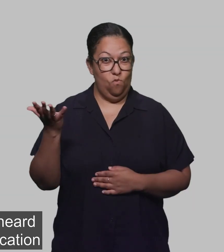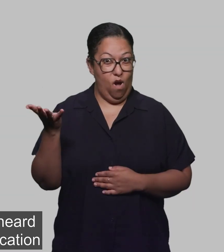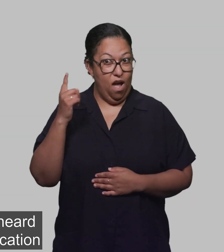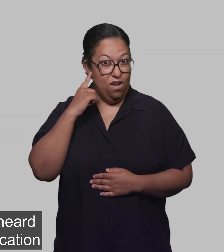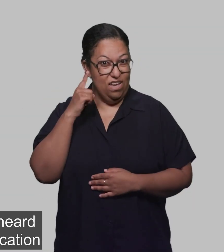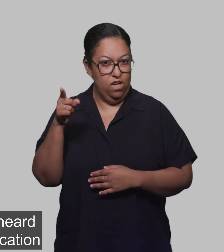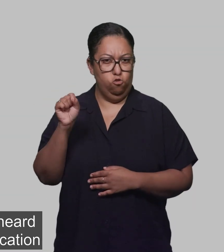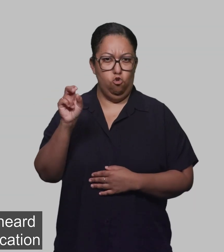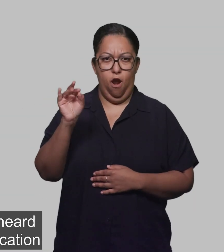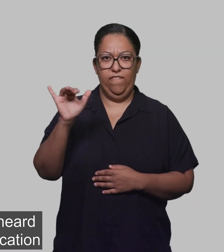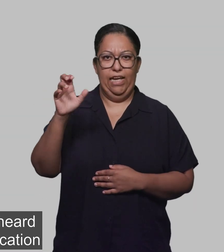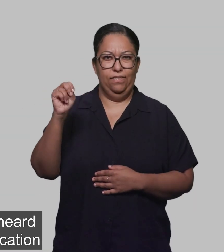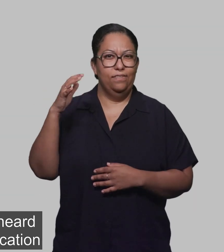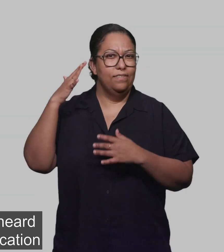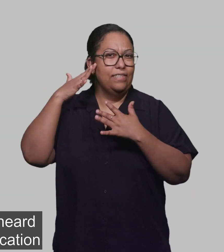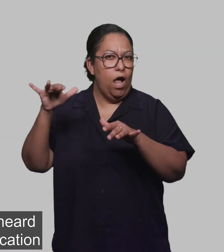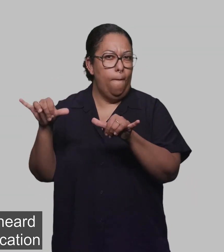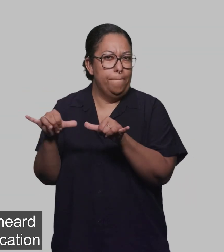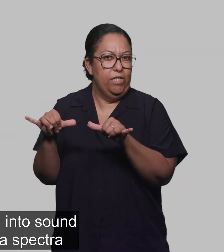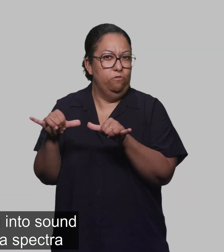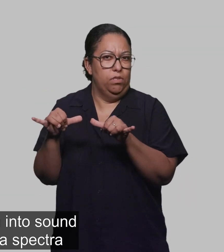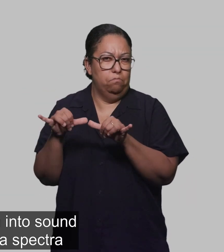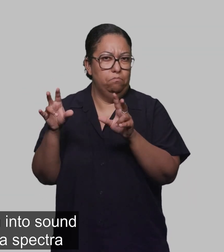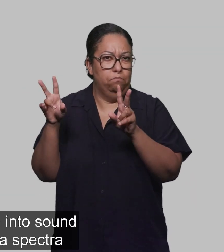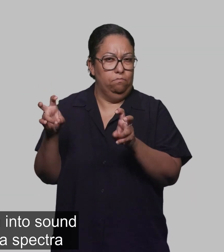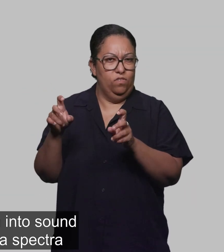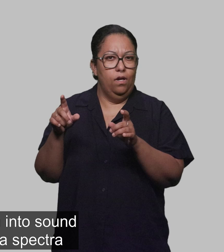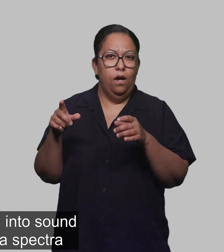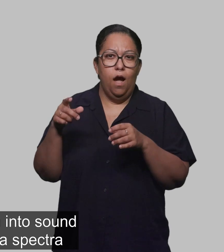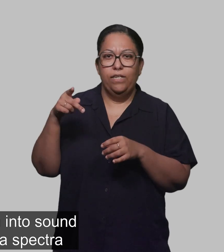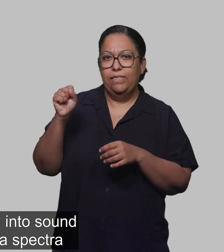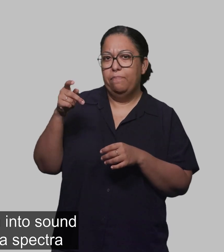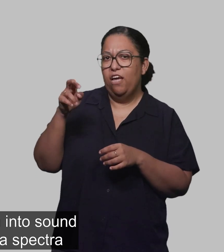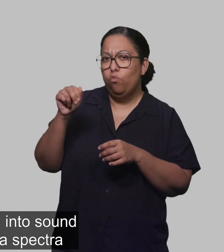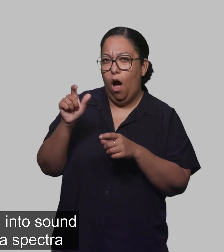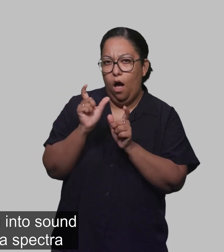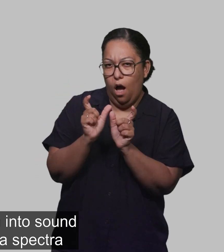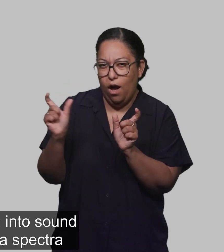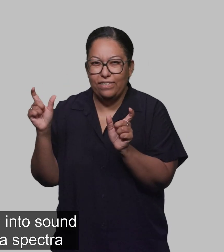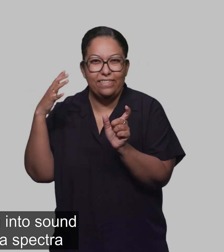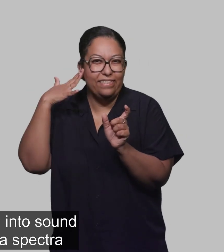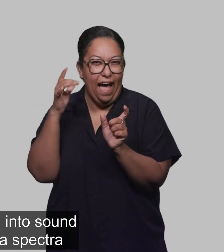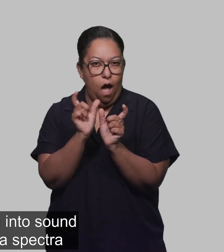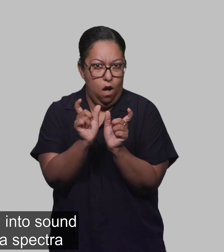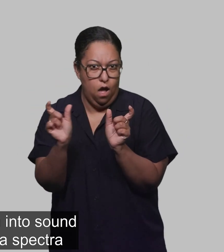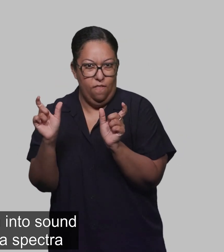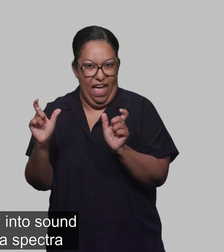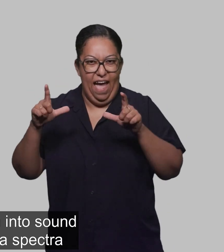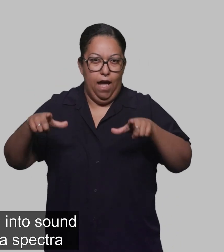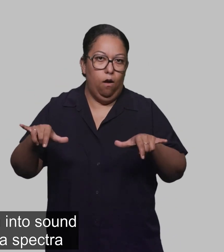What you heard is the sonification, or the translation into sound